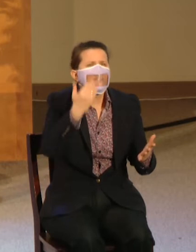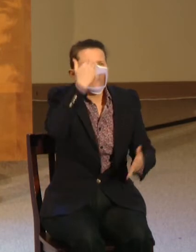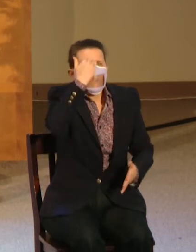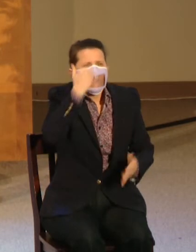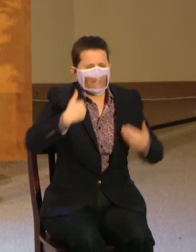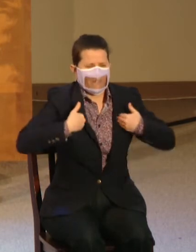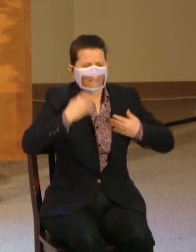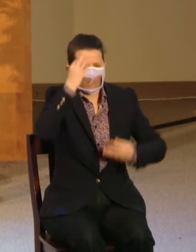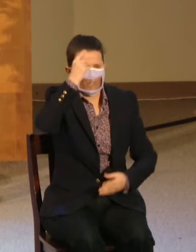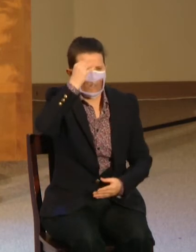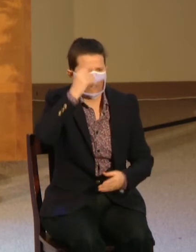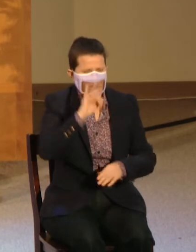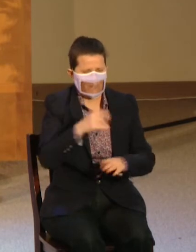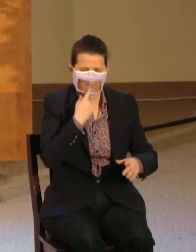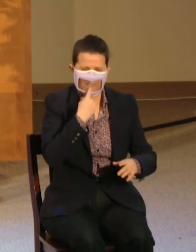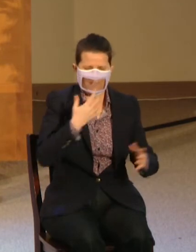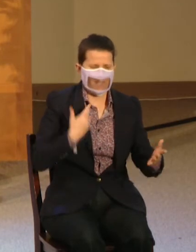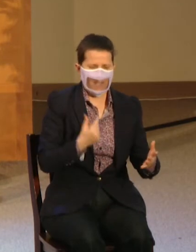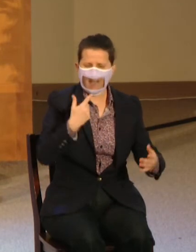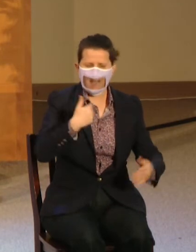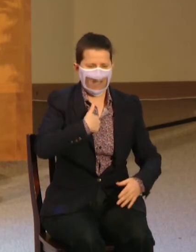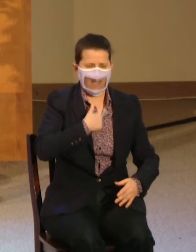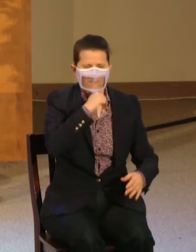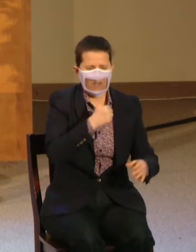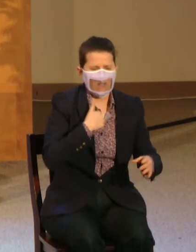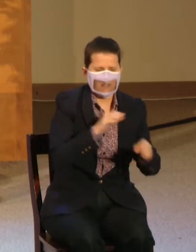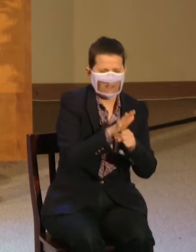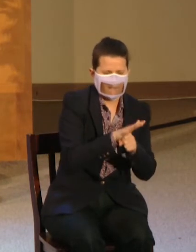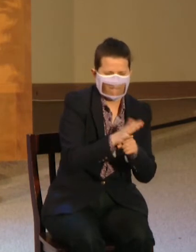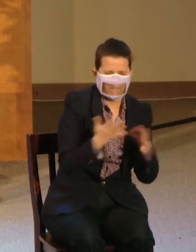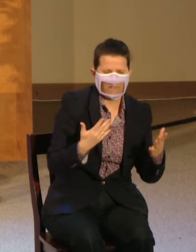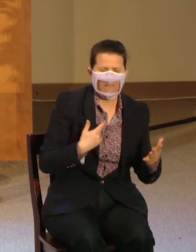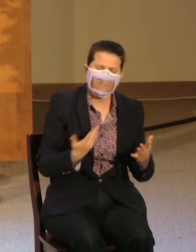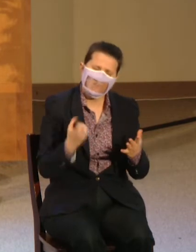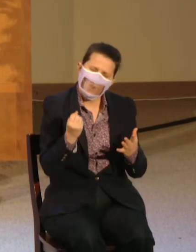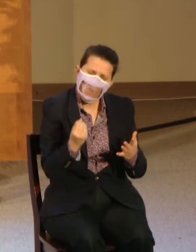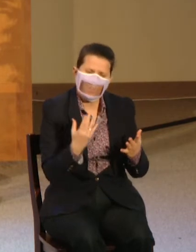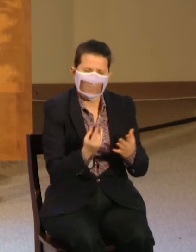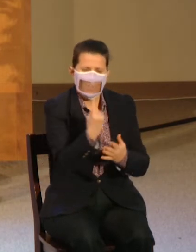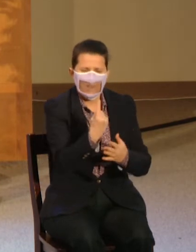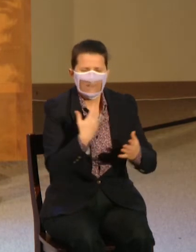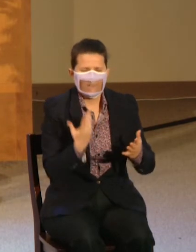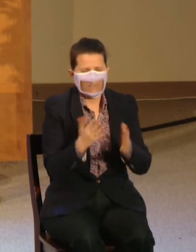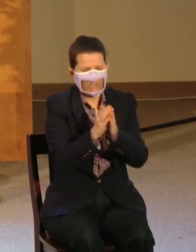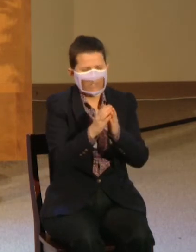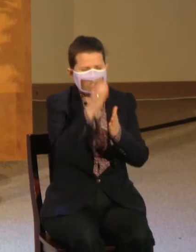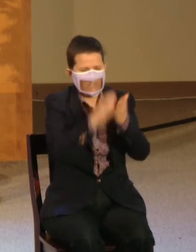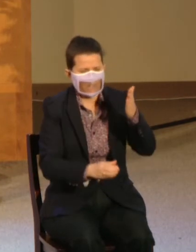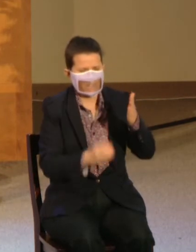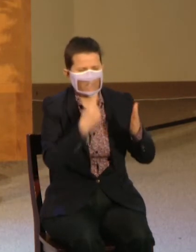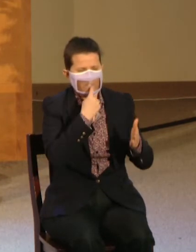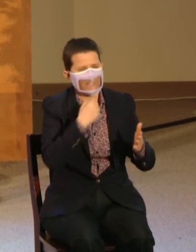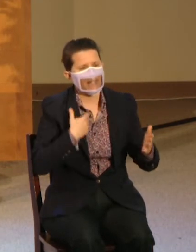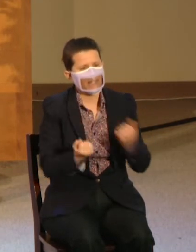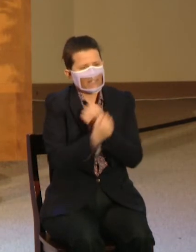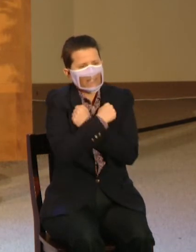okay with wherever we are in this now moment. One of the chapters of this book is called I Love My Current Bank